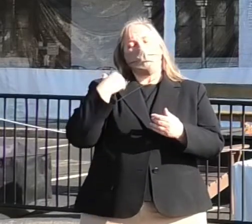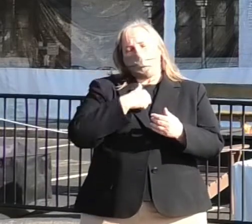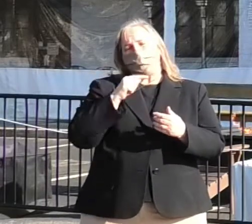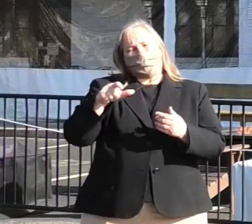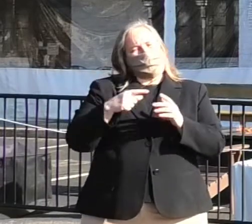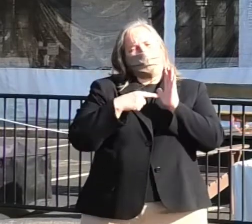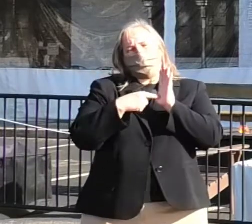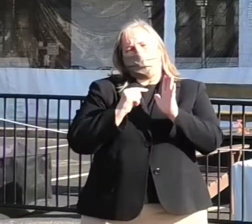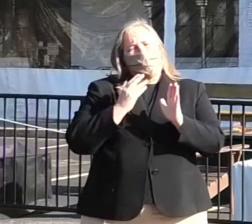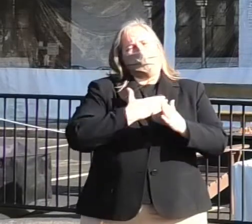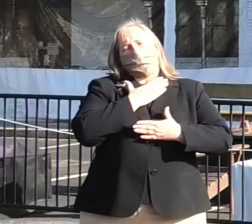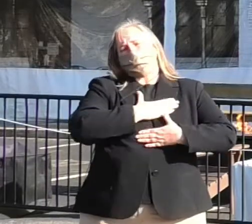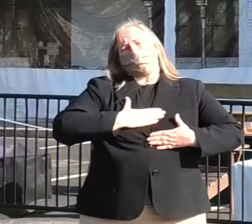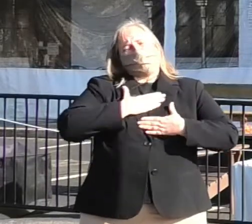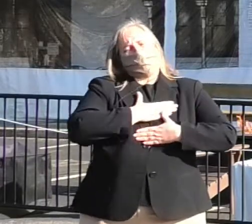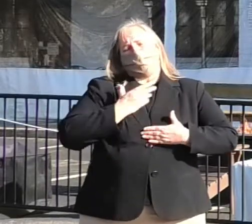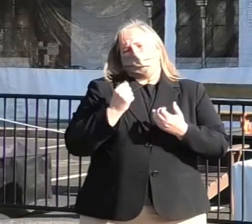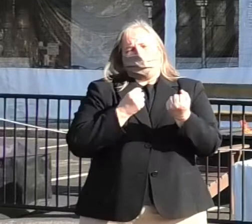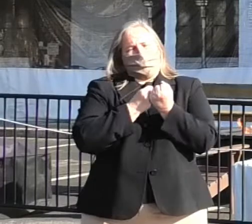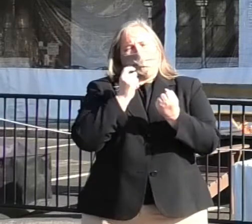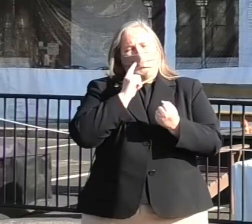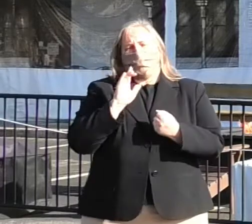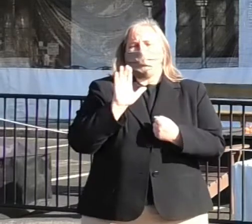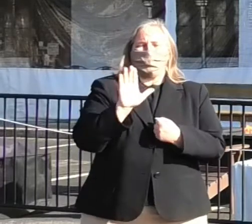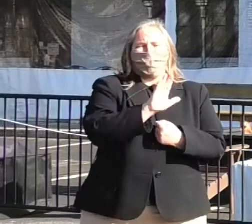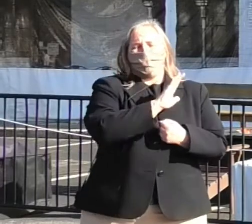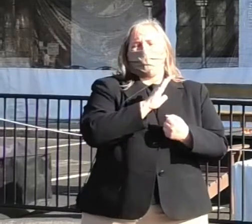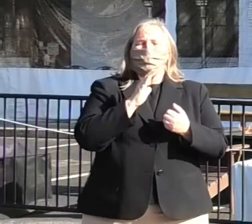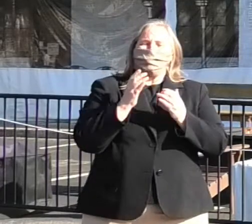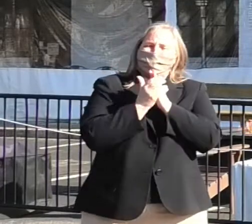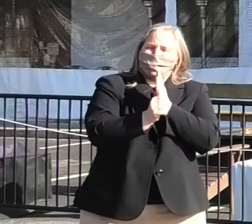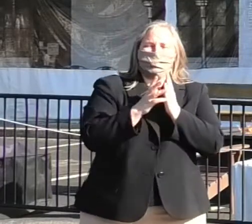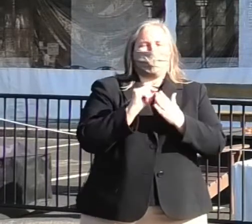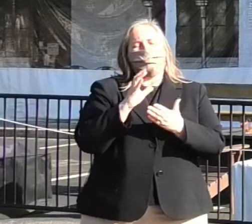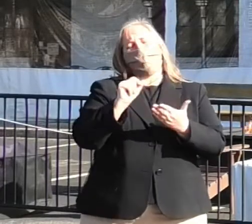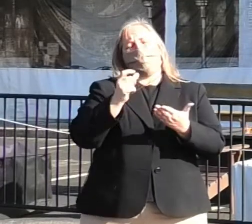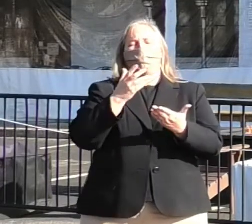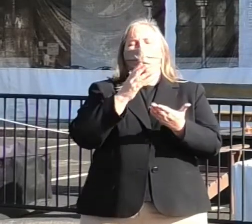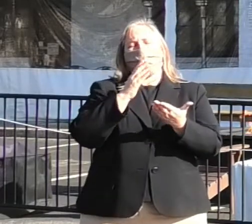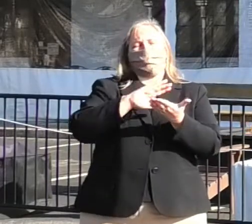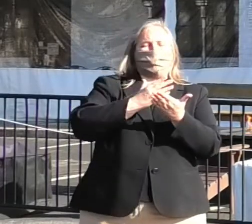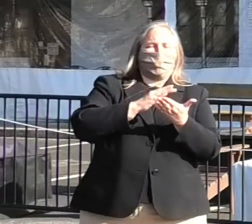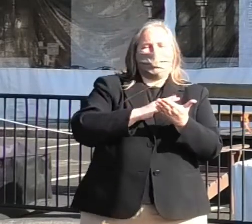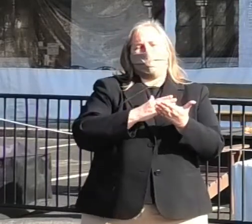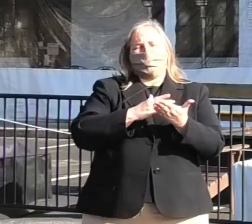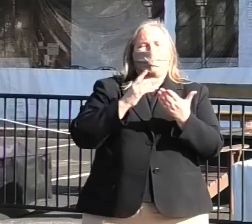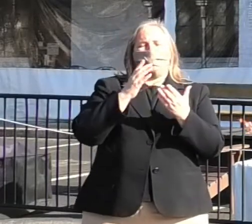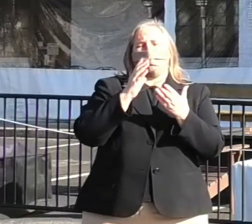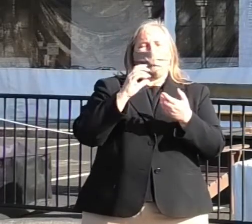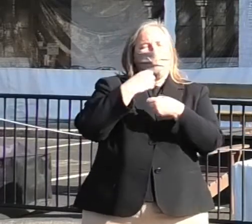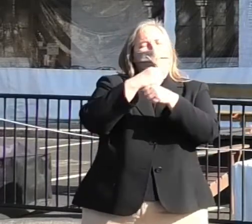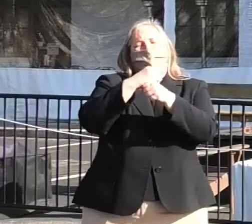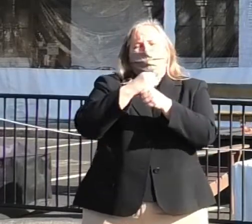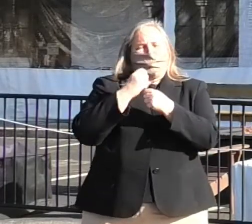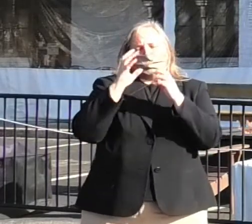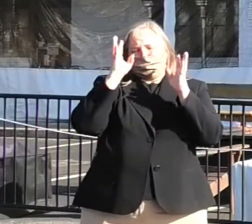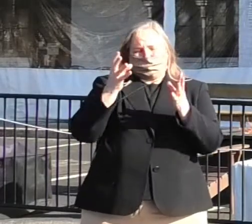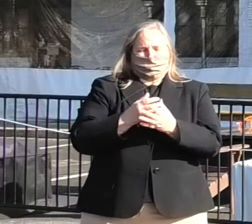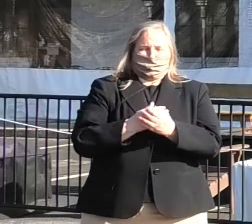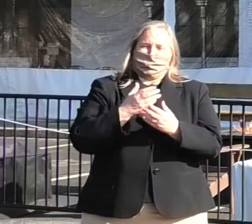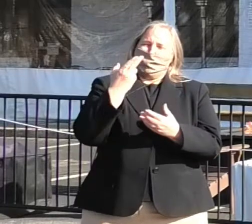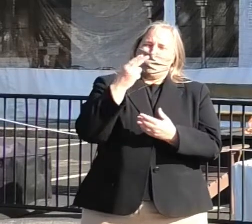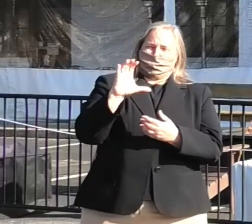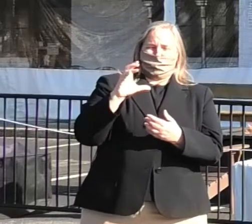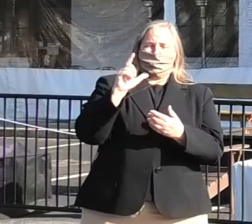our support for their talents and their culinary creations. Howard County Winter